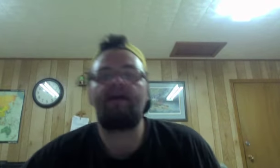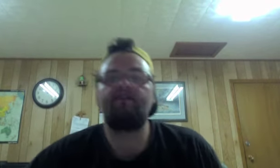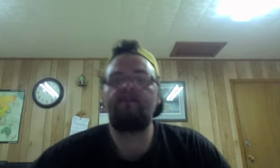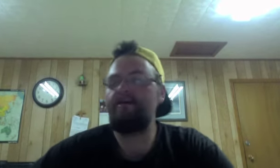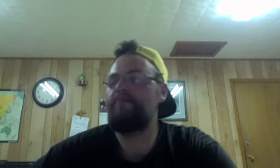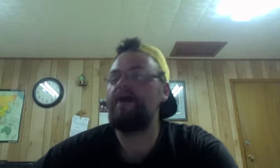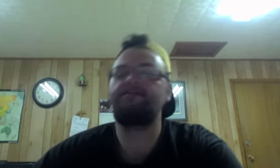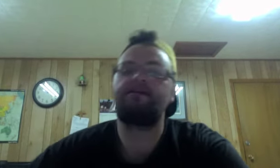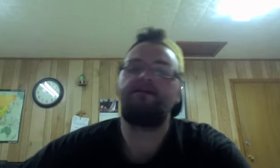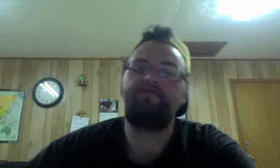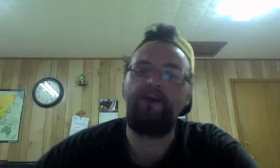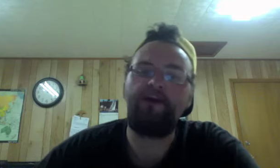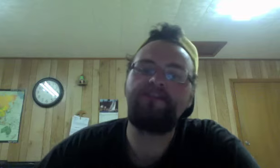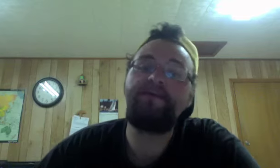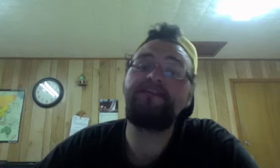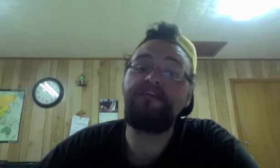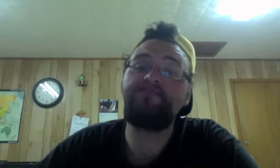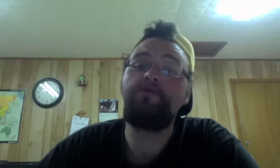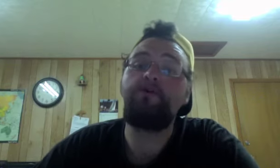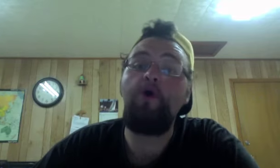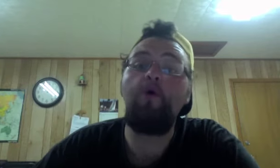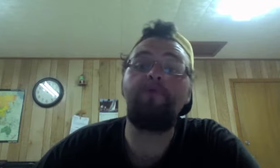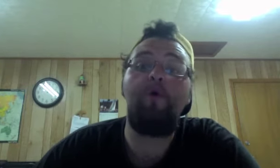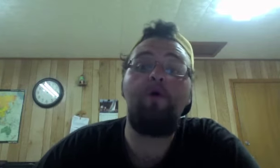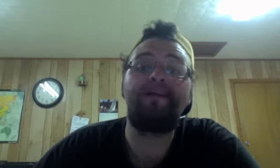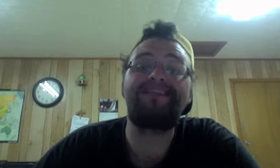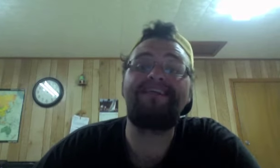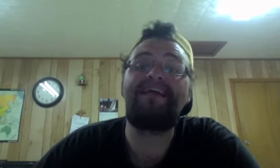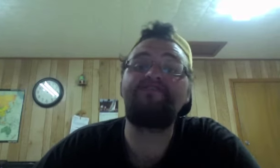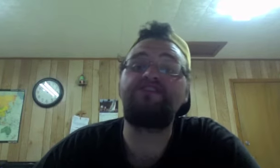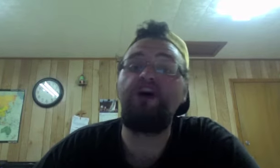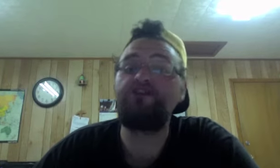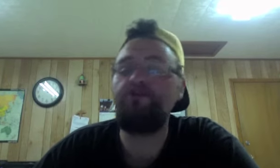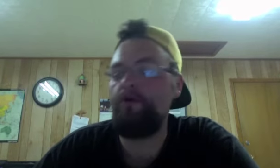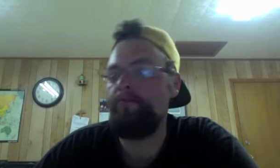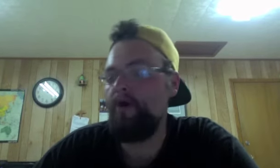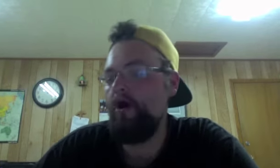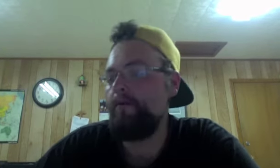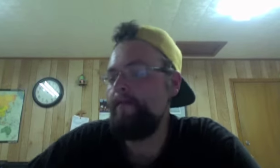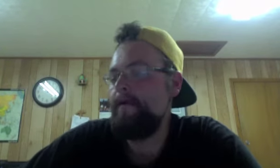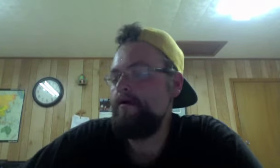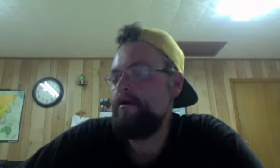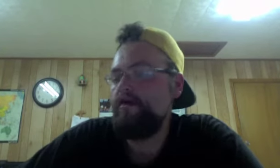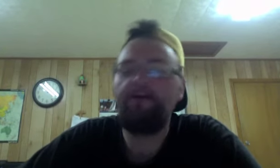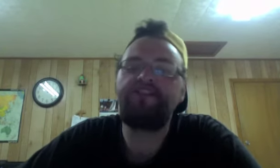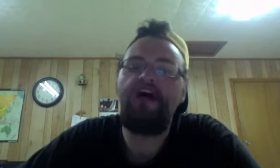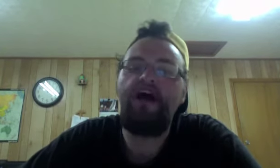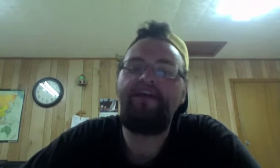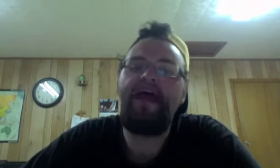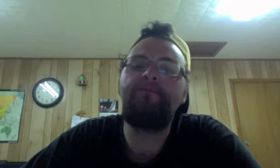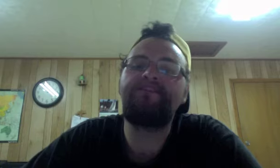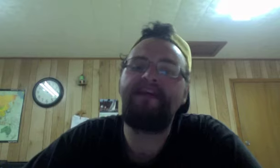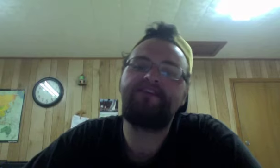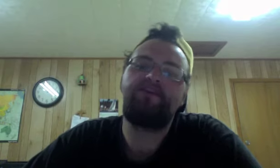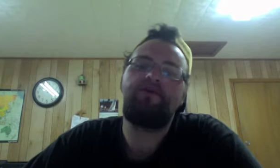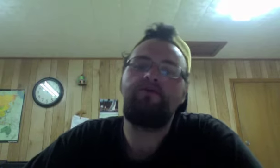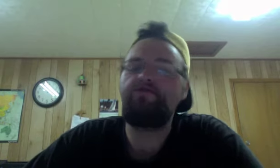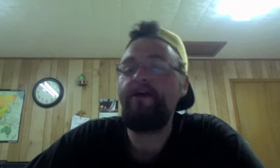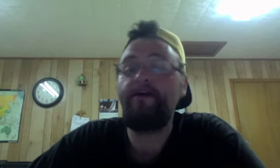in the league but for the Argonauts to speak successful Cory Boyd is gonna need to to touch the ball the other side the Edmonton Eskimos who made a